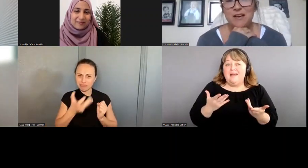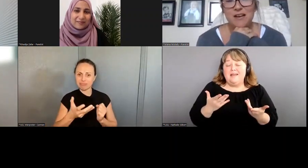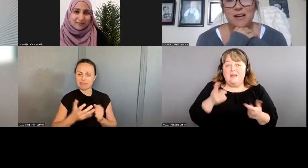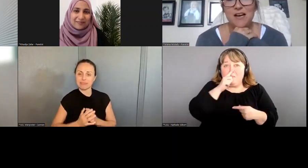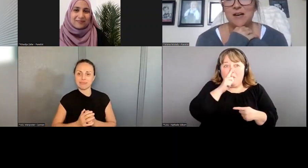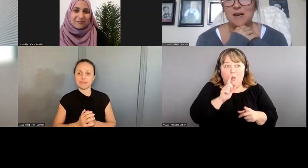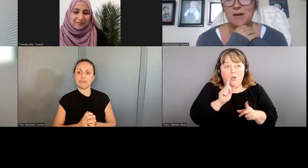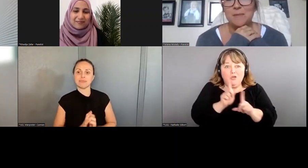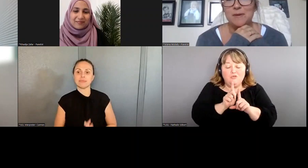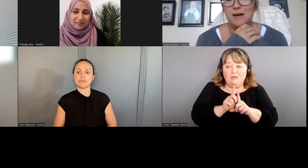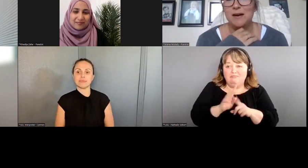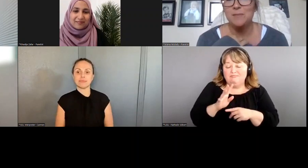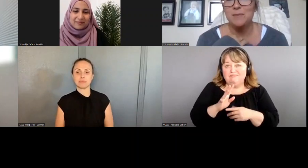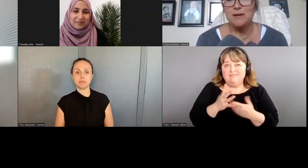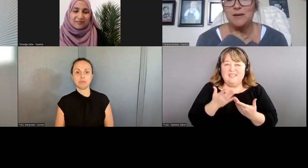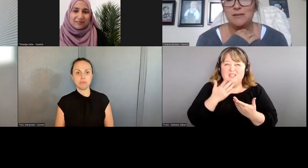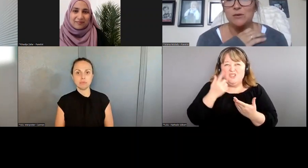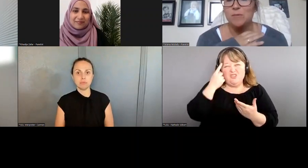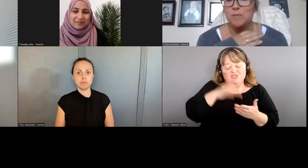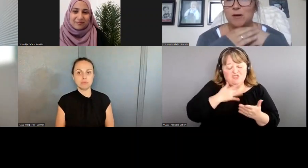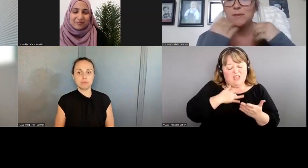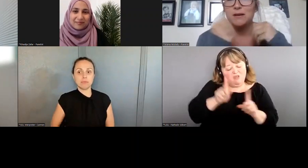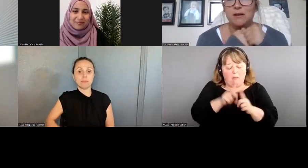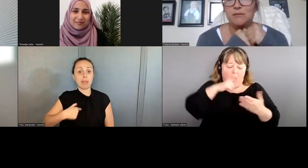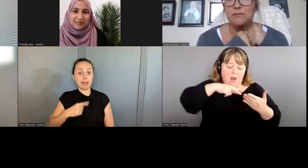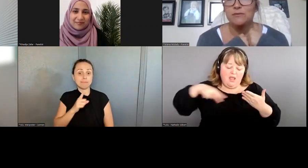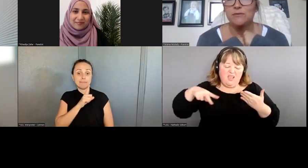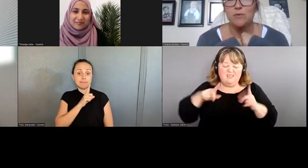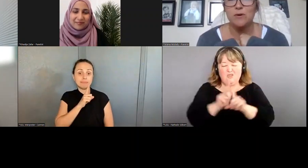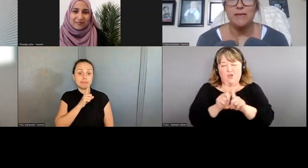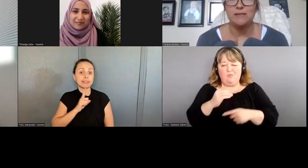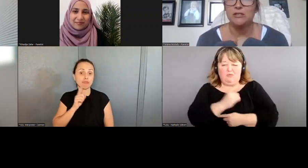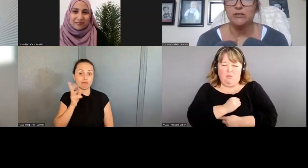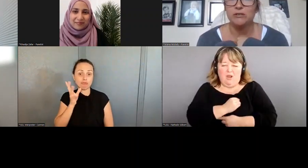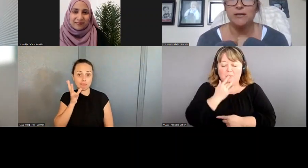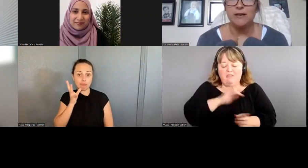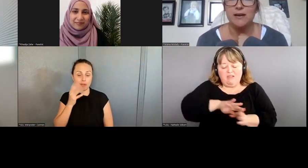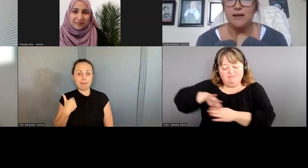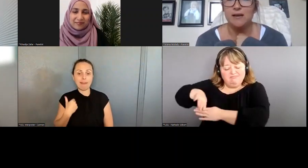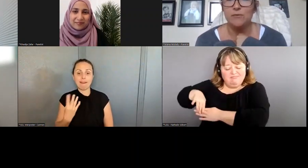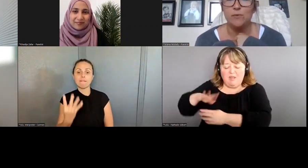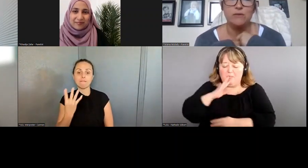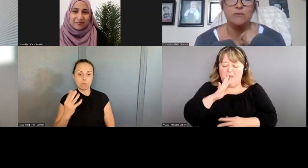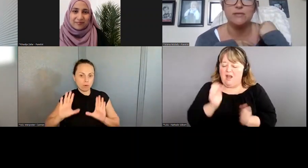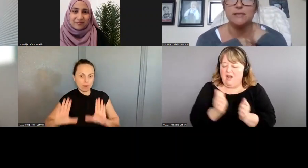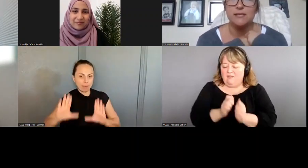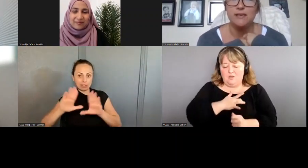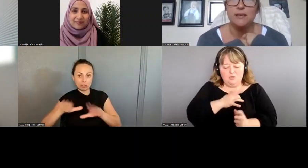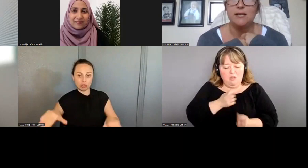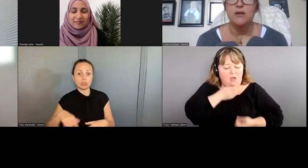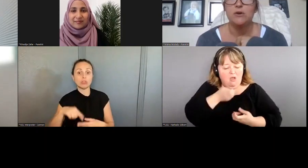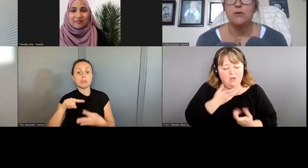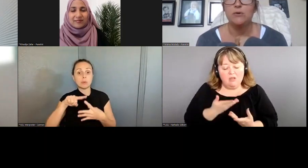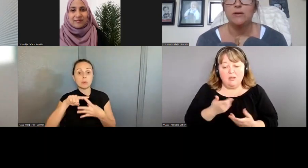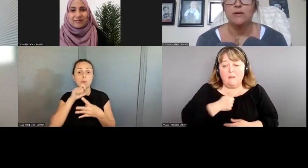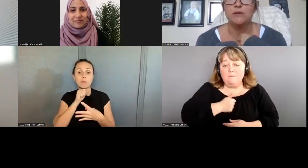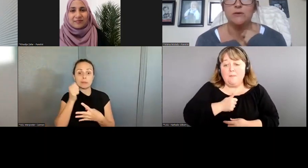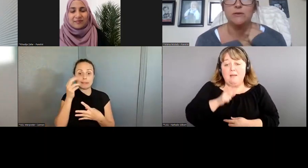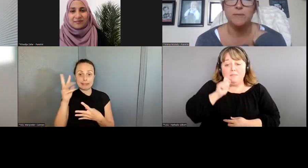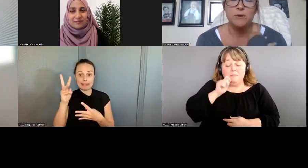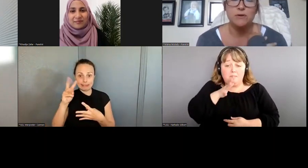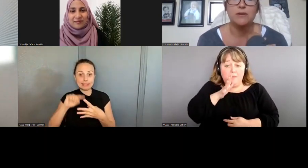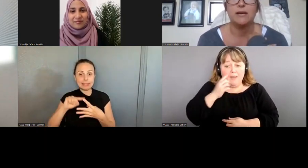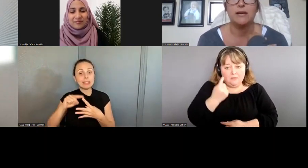there. I'm a solo mom of 4 amazing children. I have one who's 16 who